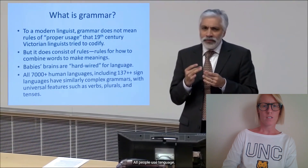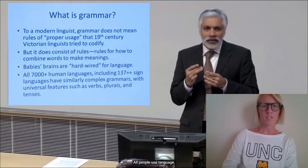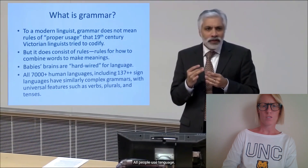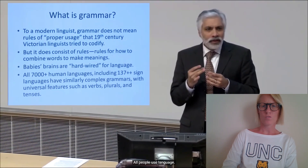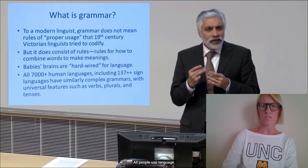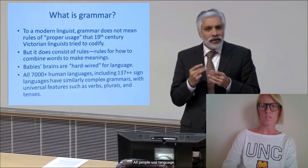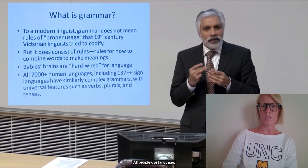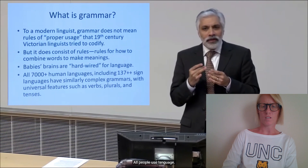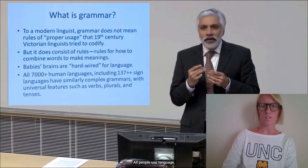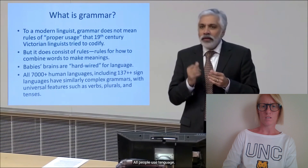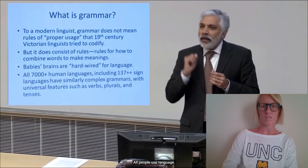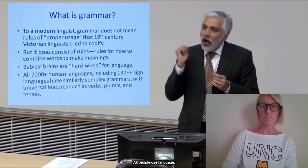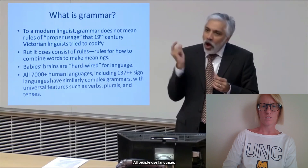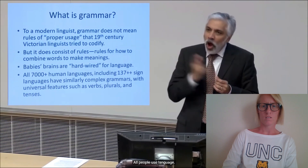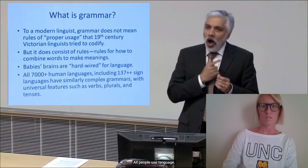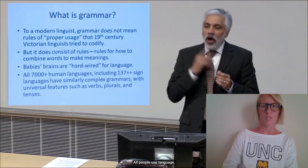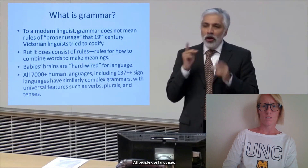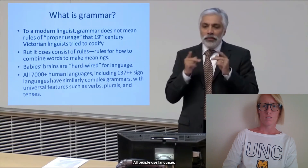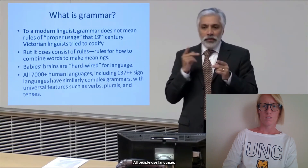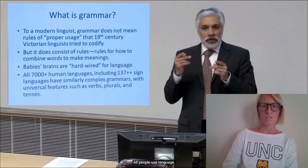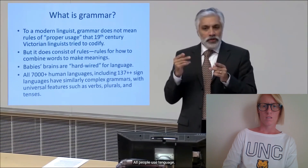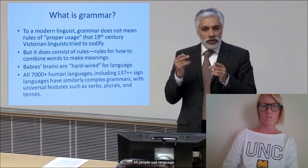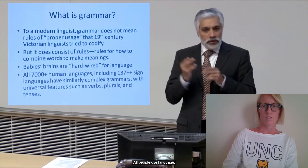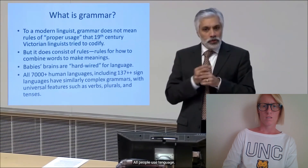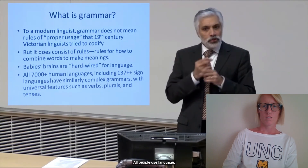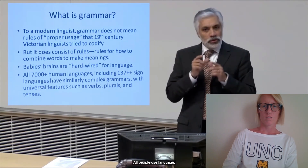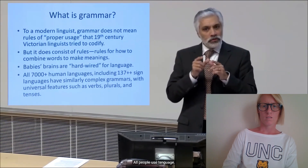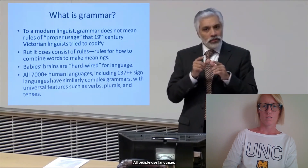It's very interesting